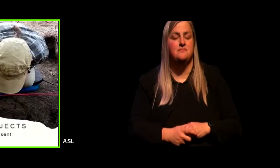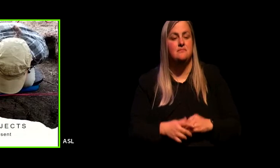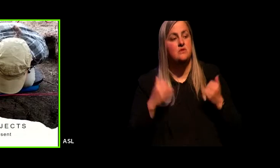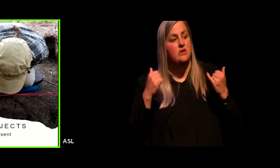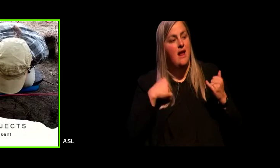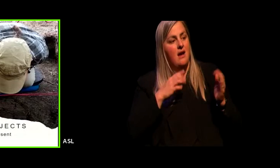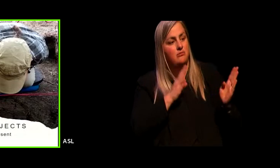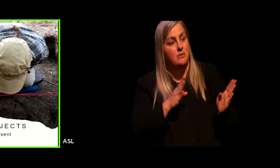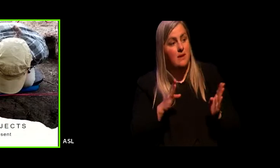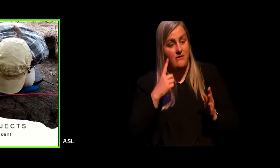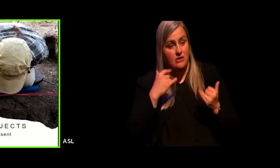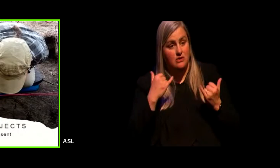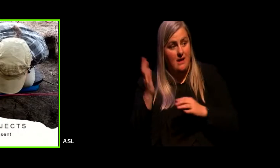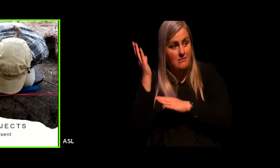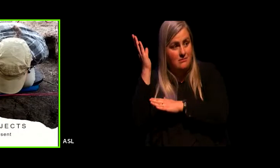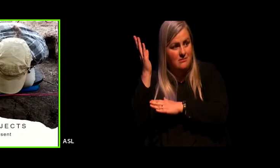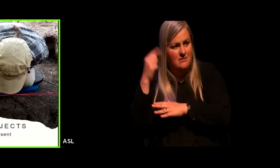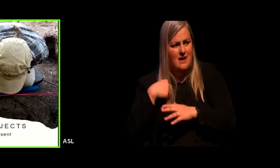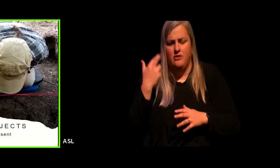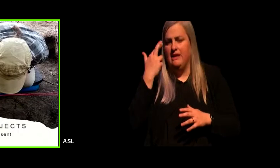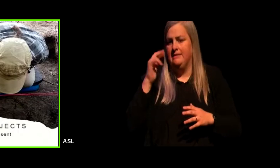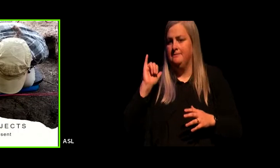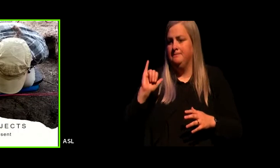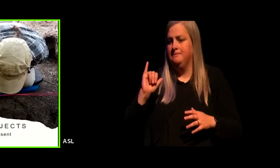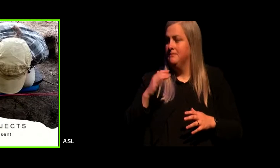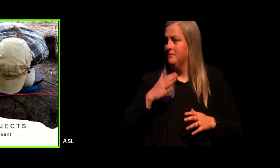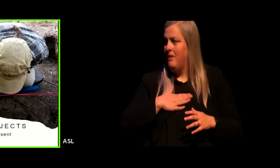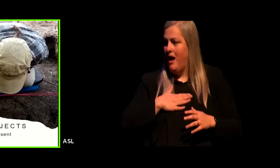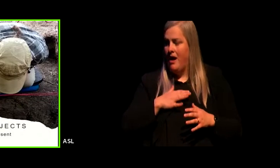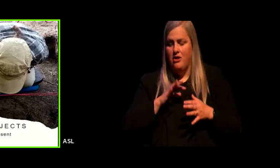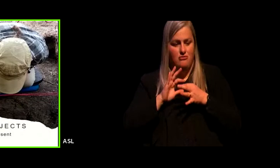I realized I needed to bring my relation with me.